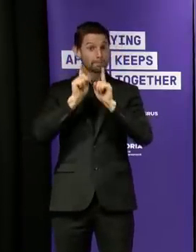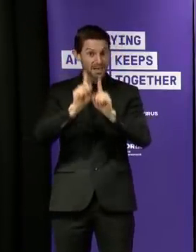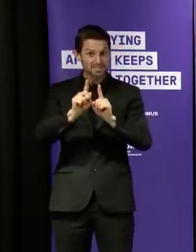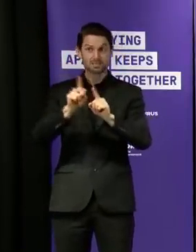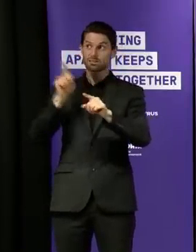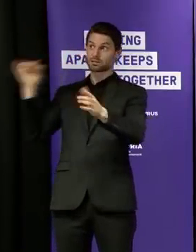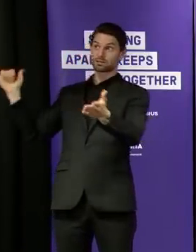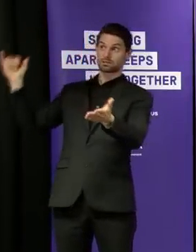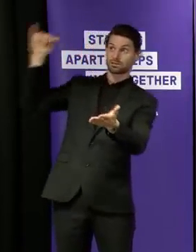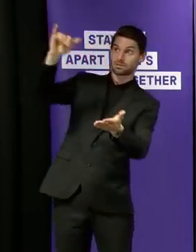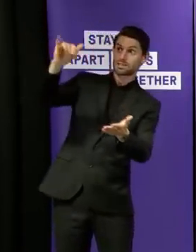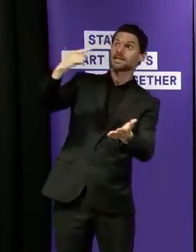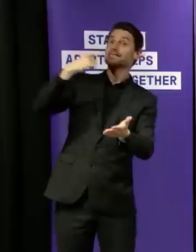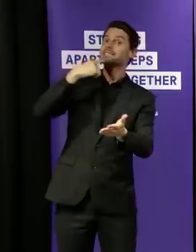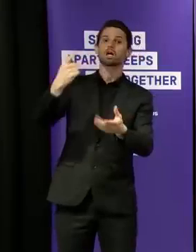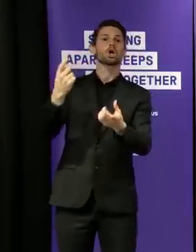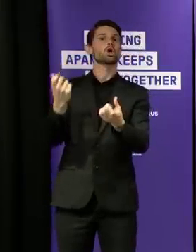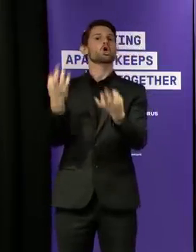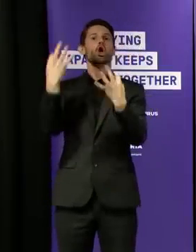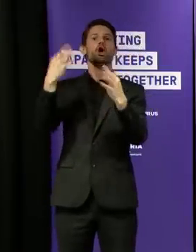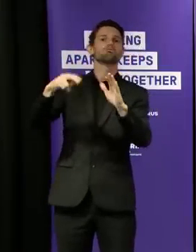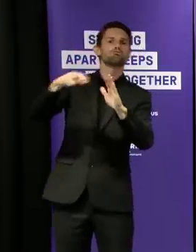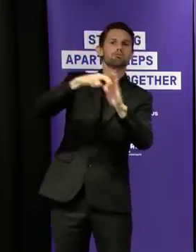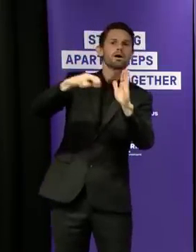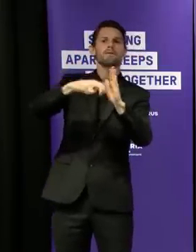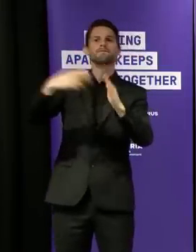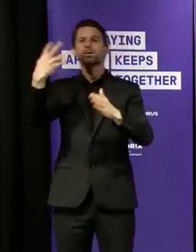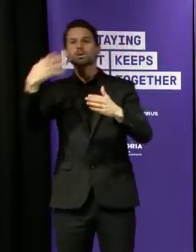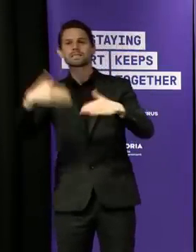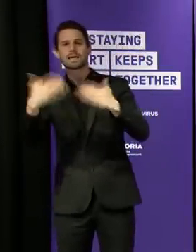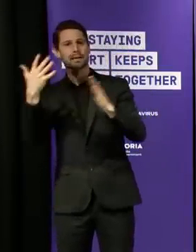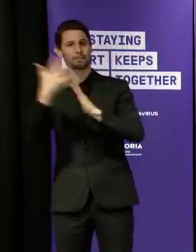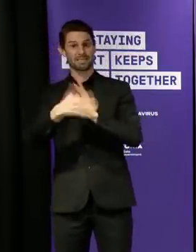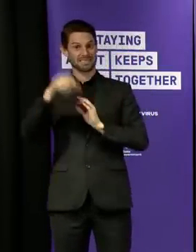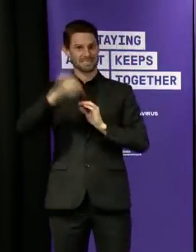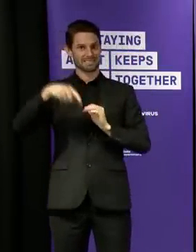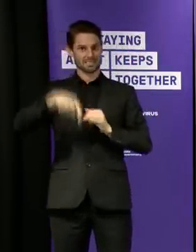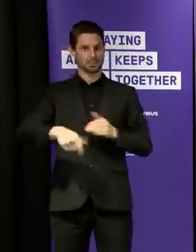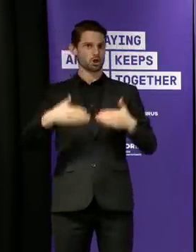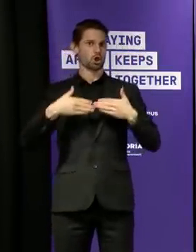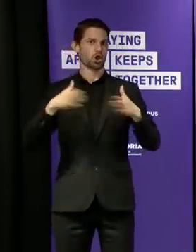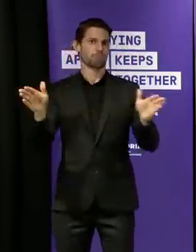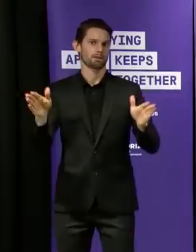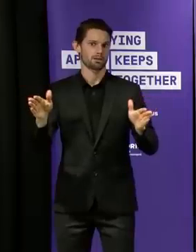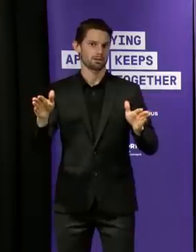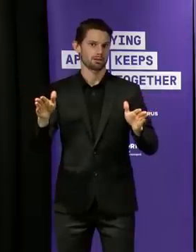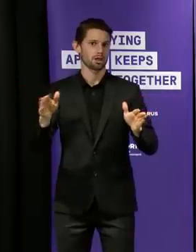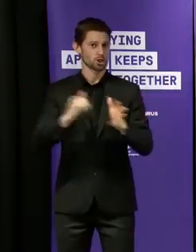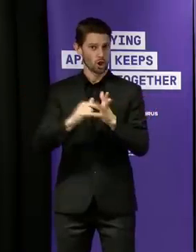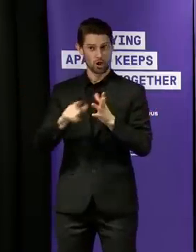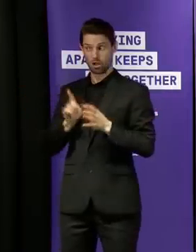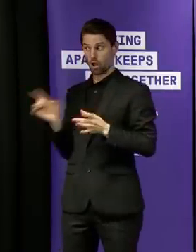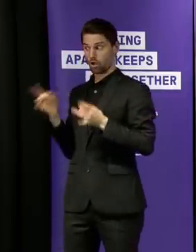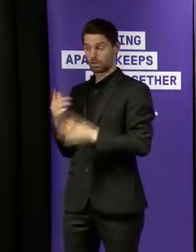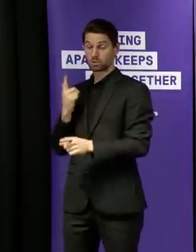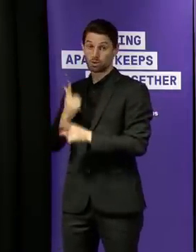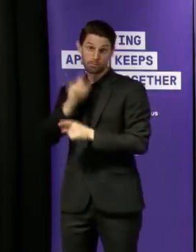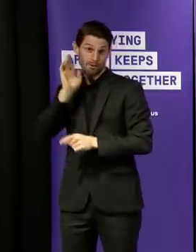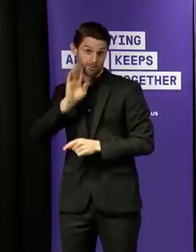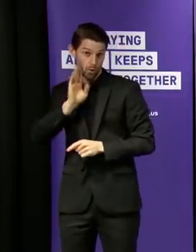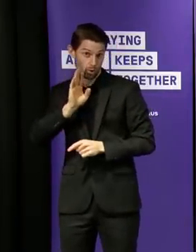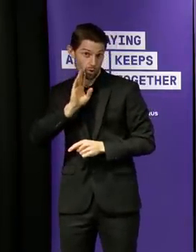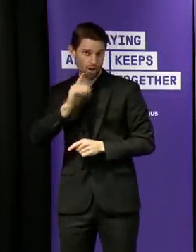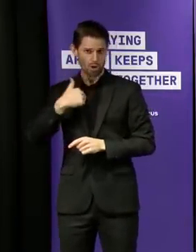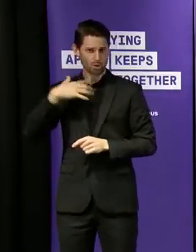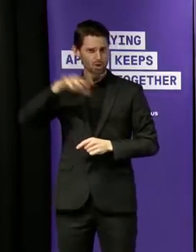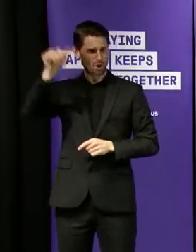quarantine requirement. Victoria is open. So can we just clarify how, if New Zealanders are free to come here, how